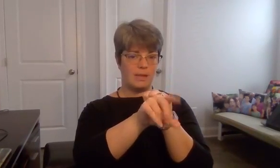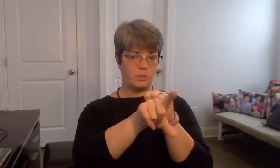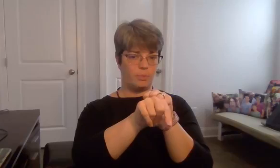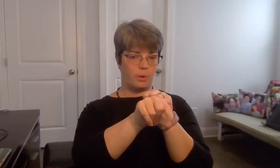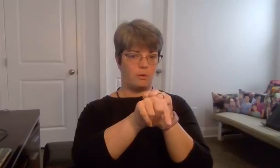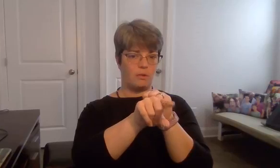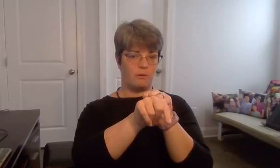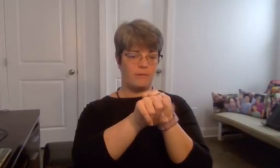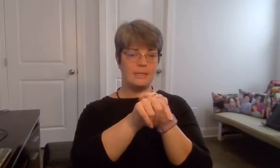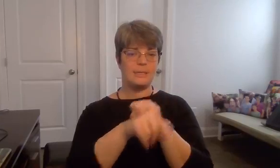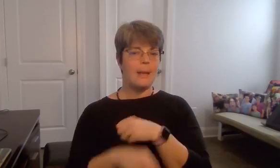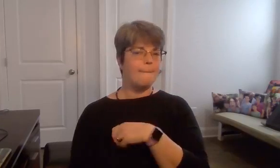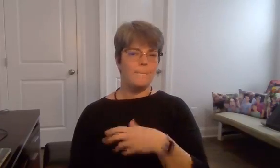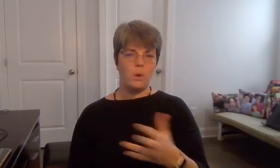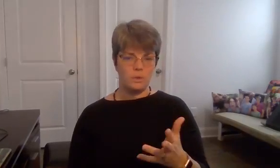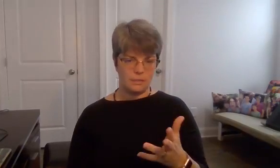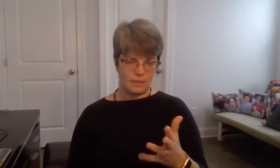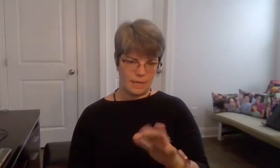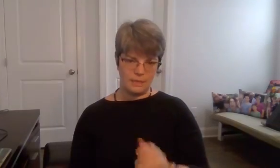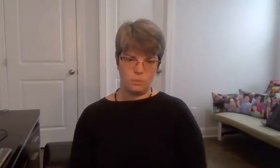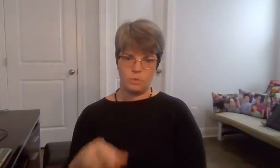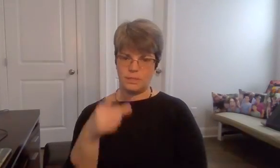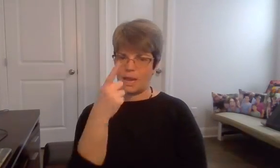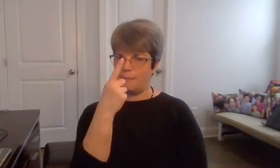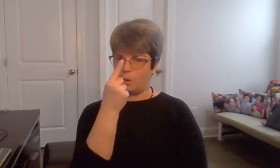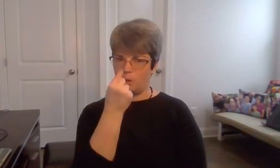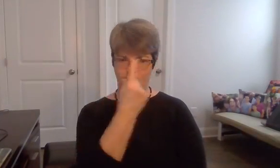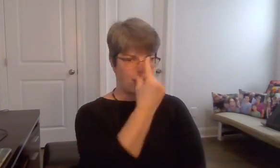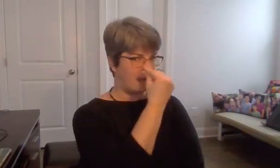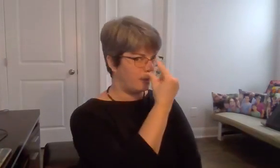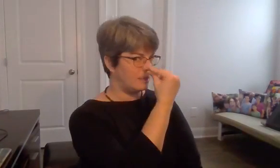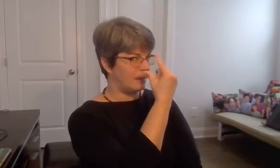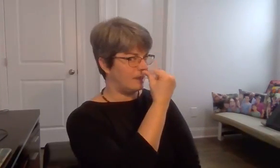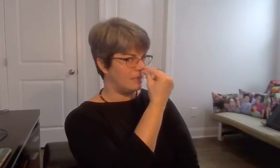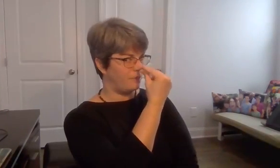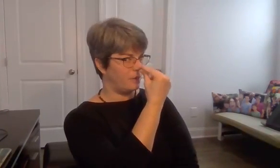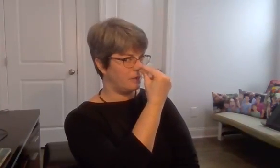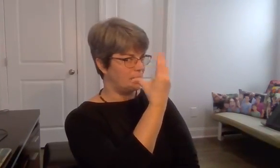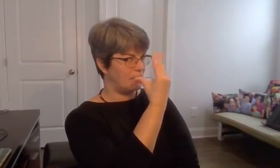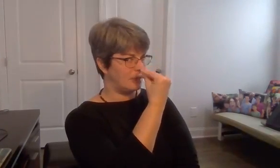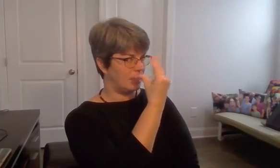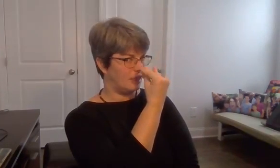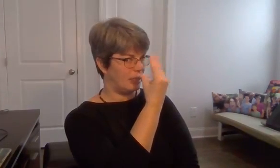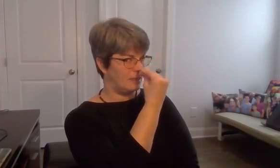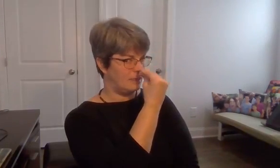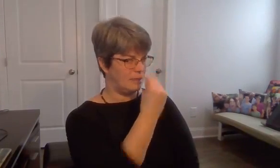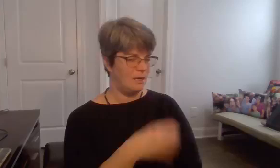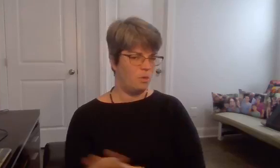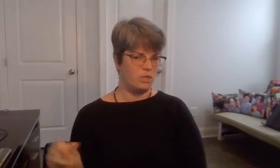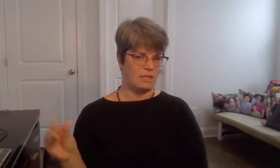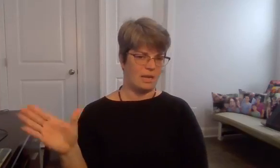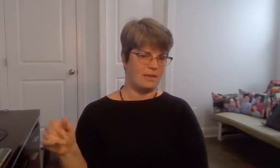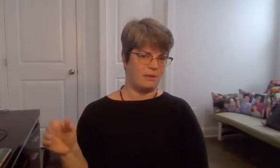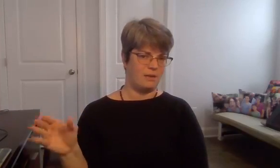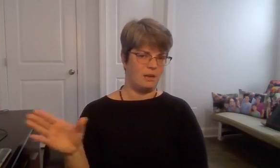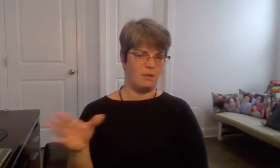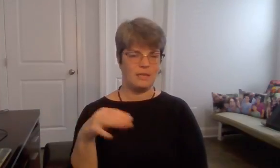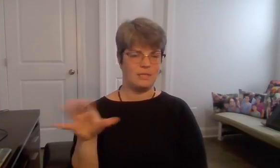or bird on their face. Most kids will sign bird backwards like this first and duck like this, or just kind of down here, but that's fine.